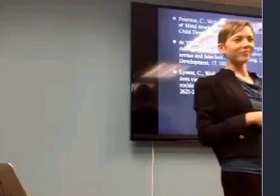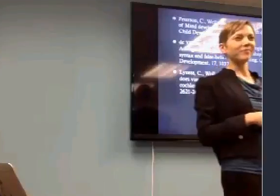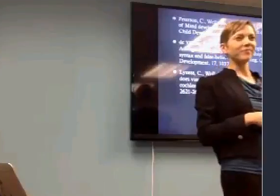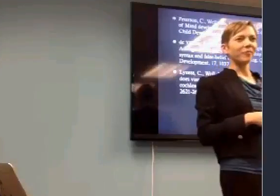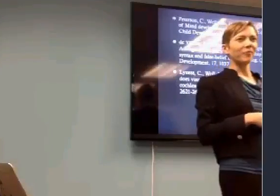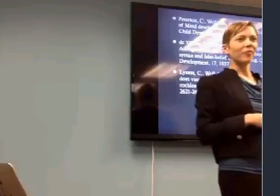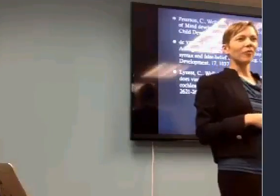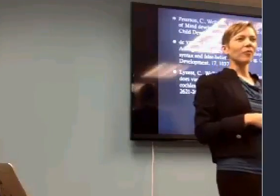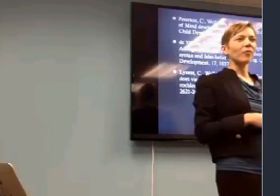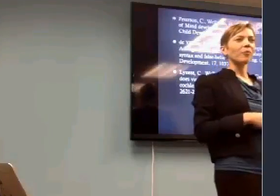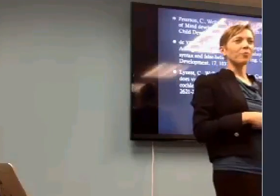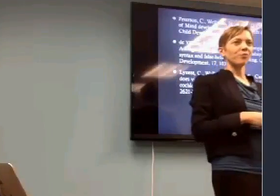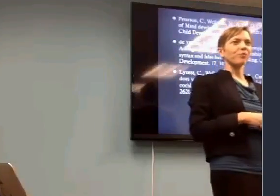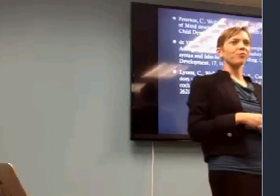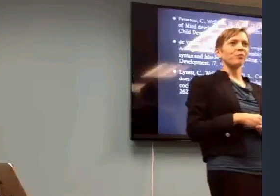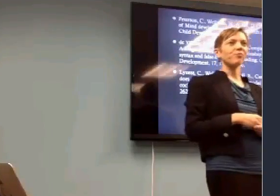same.